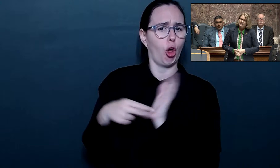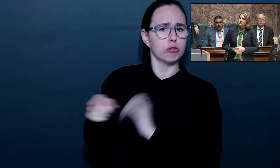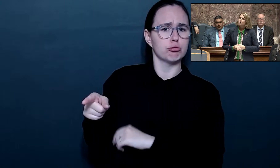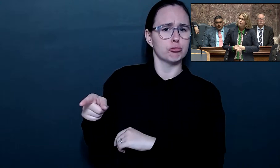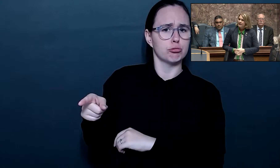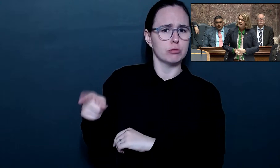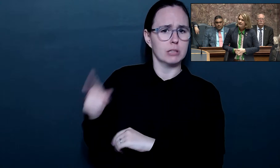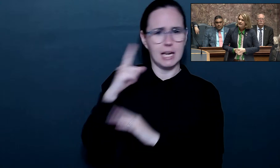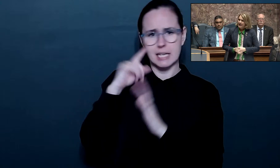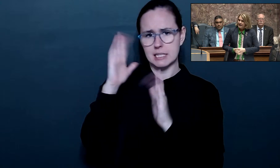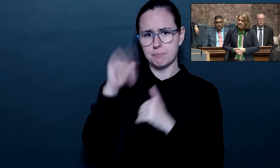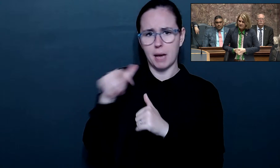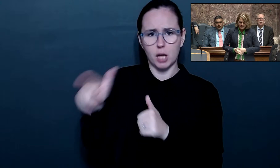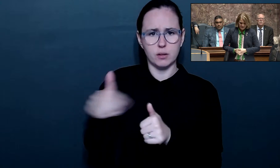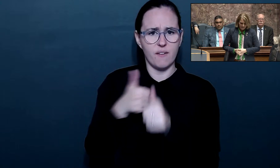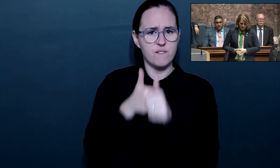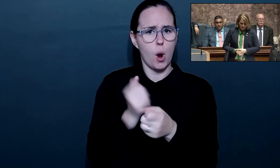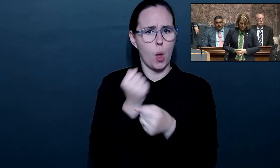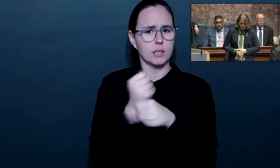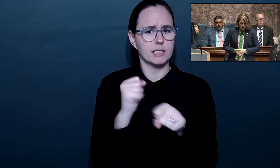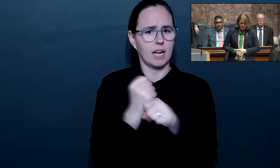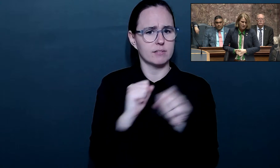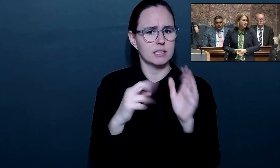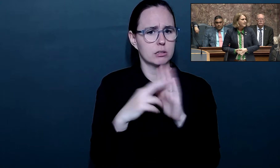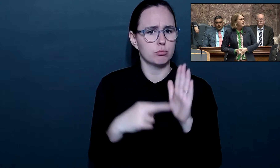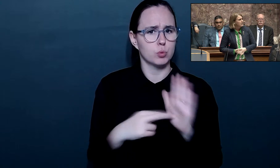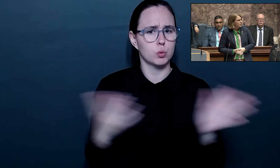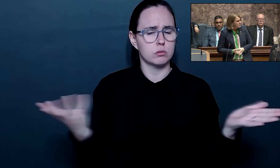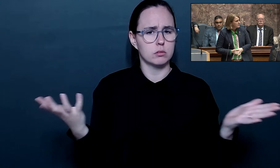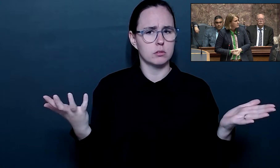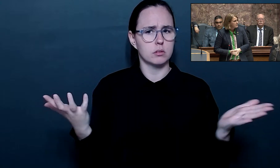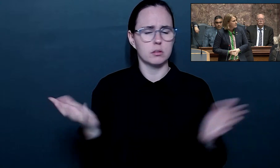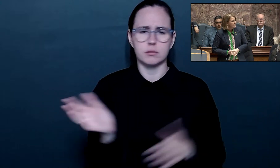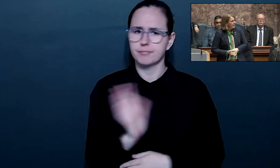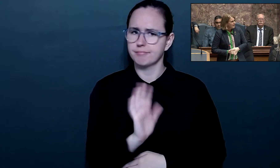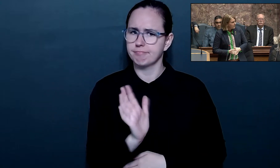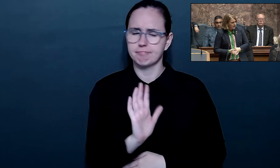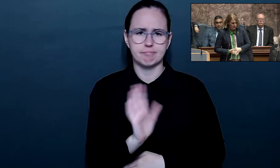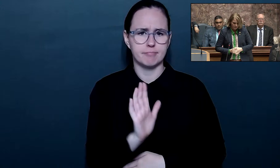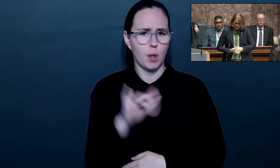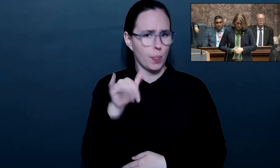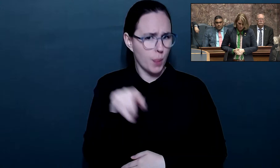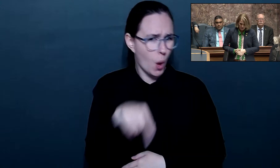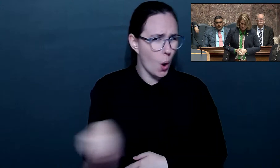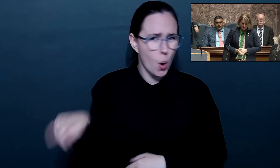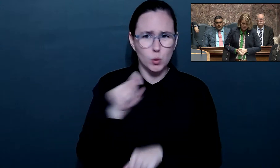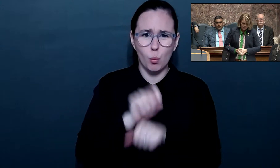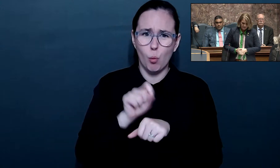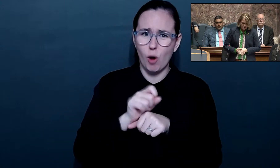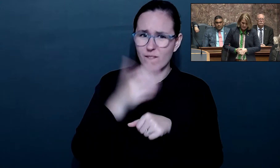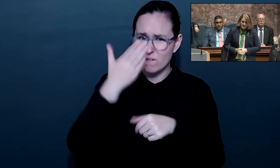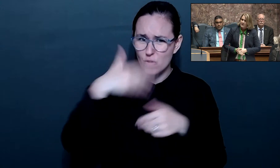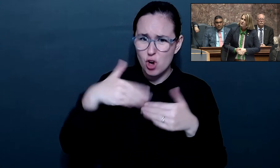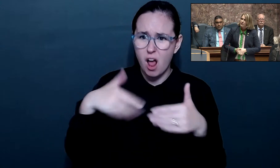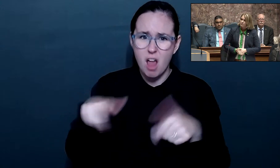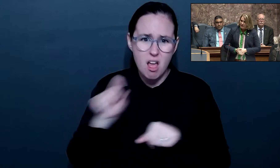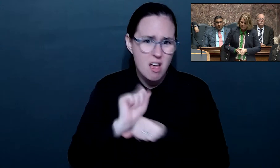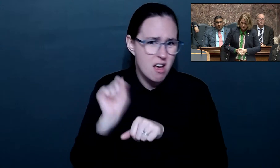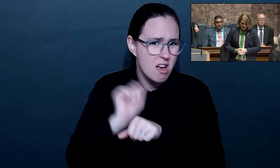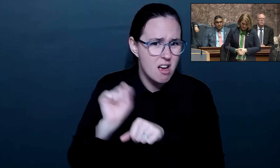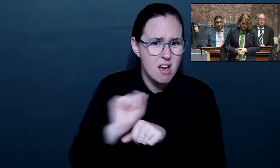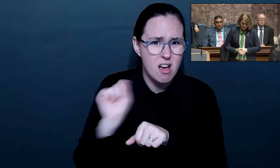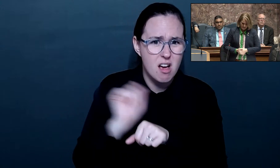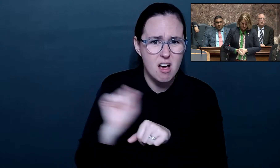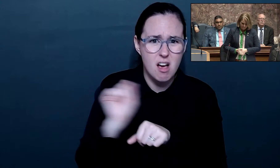me that it's chronic NDP staffing shortages that are placing nurses and other healthcare workers in danger on a